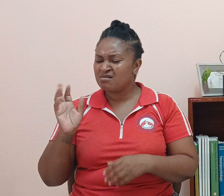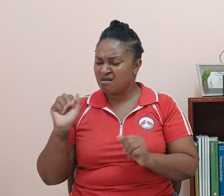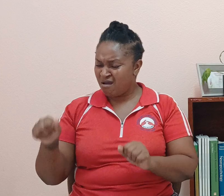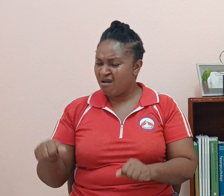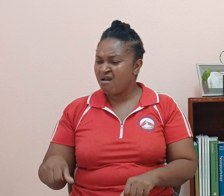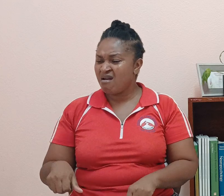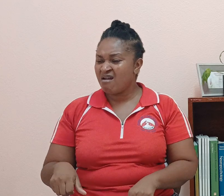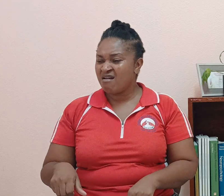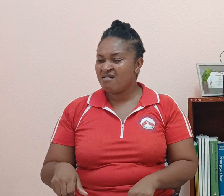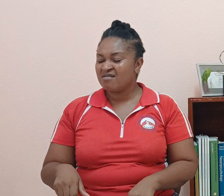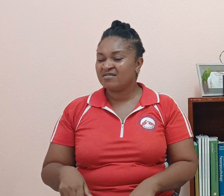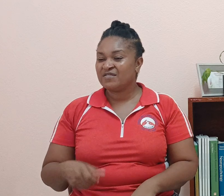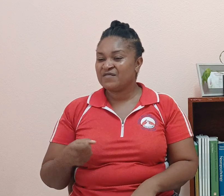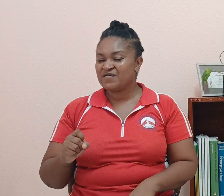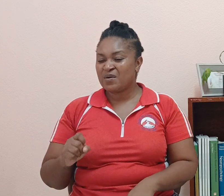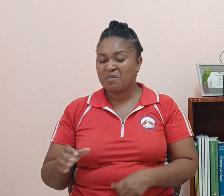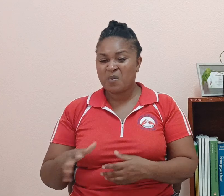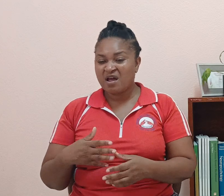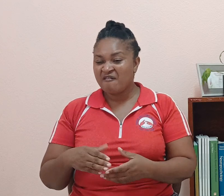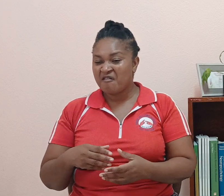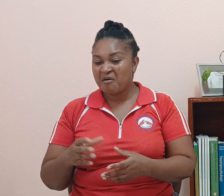from the vessels that the servants used.